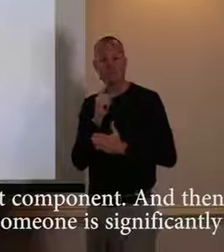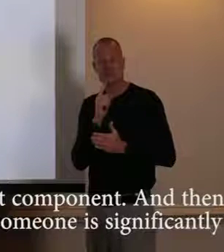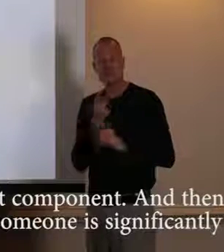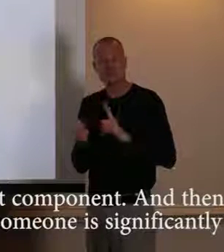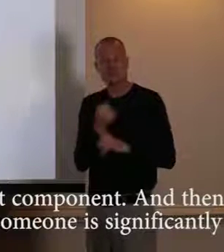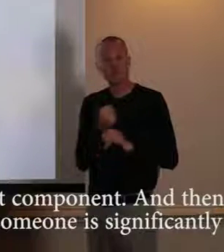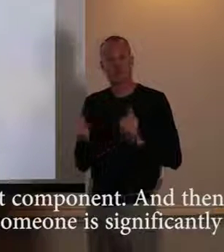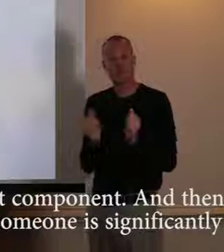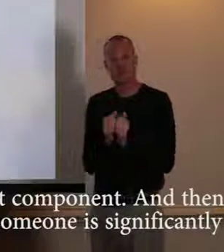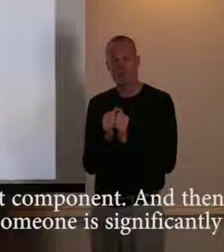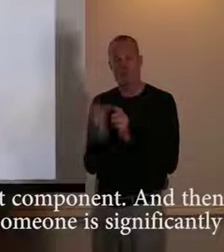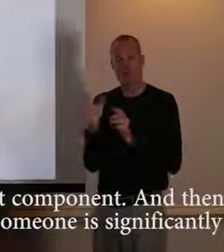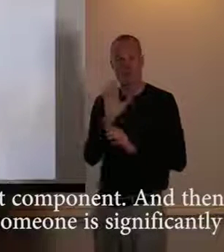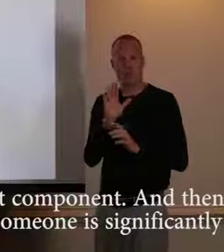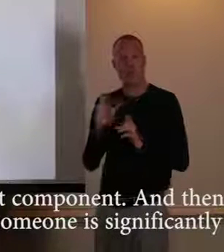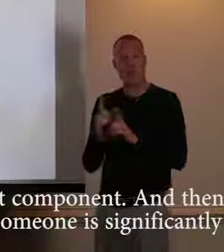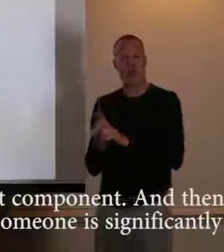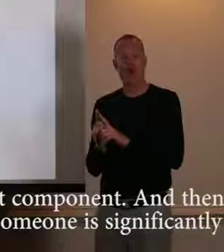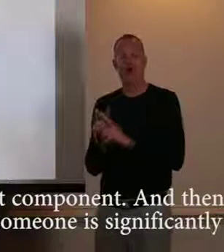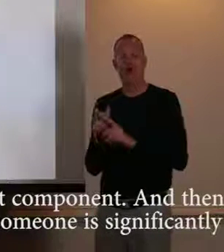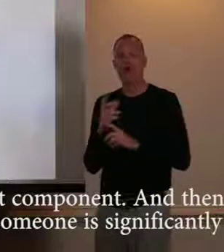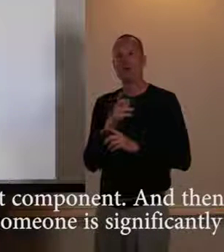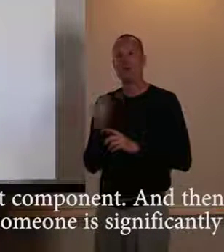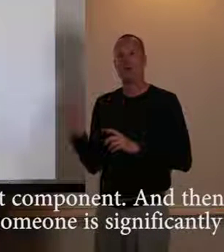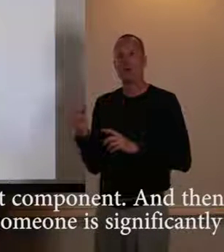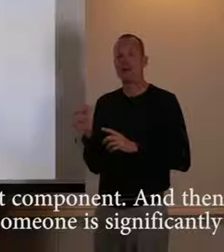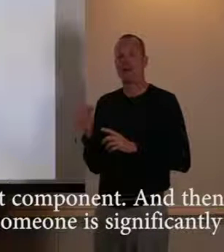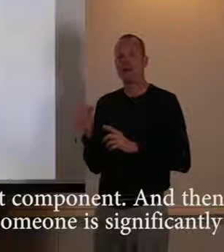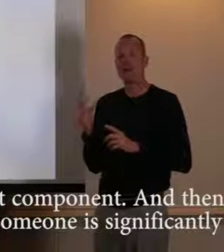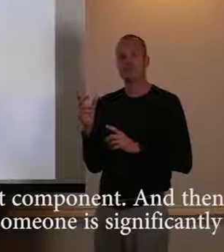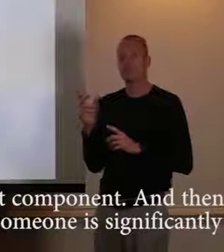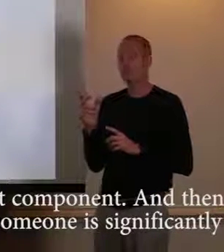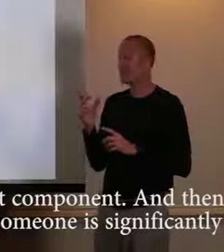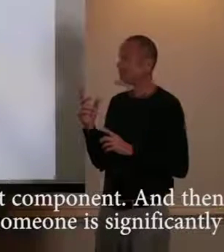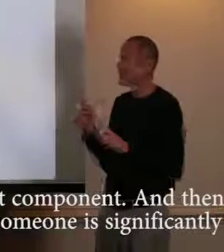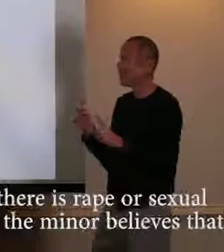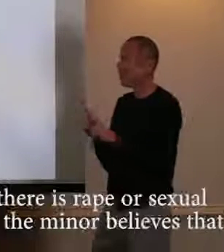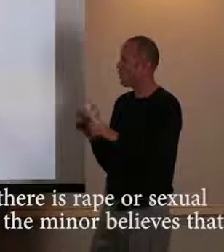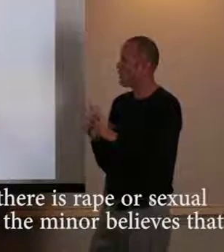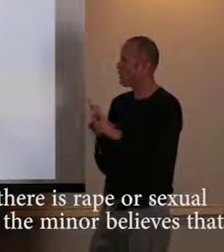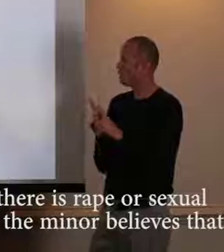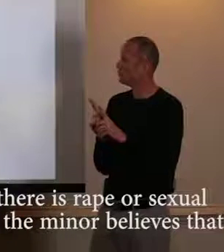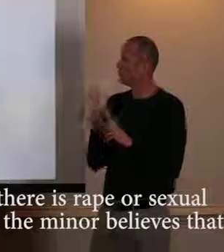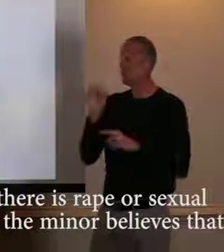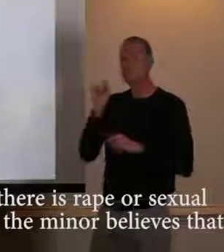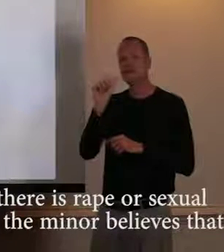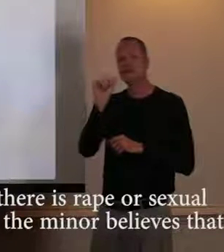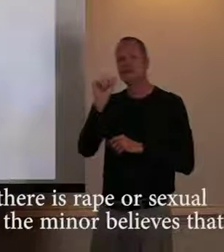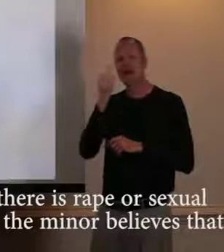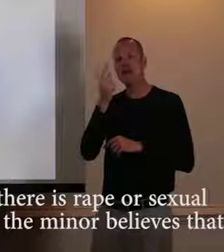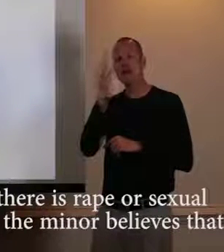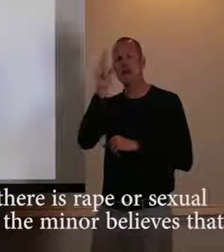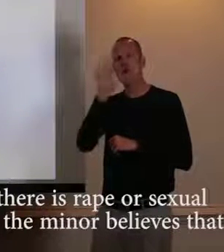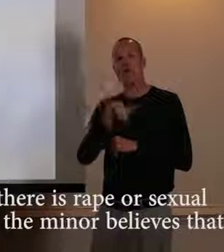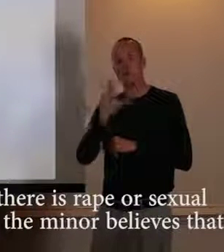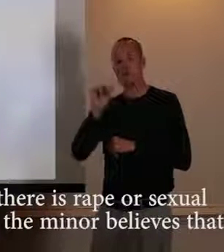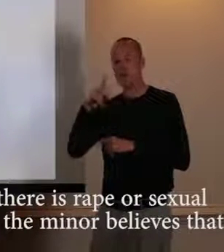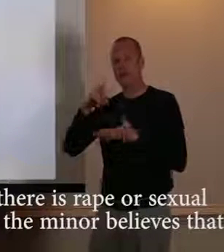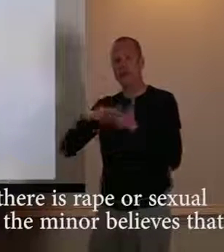then statutory rape. That is when someone is significantly older than someone else and there is